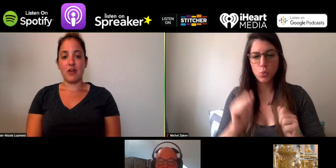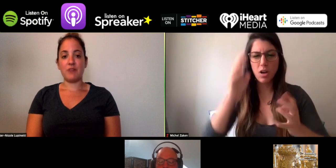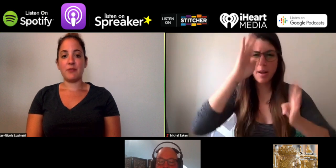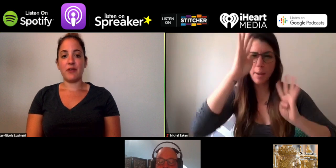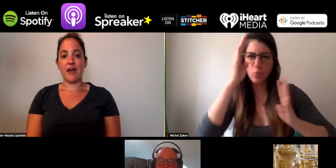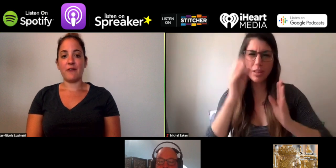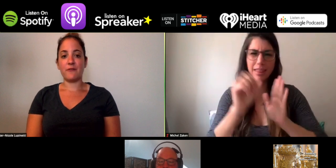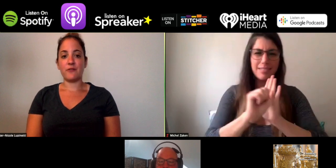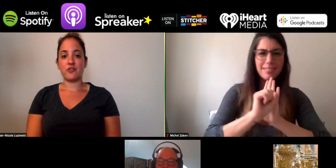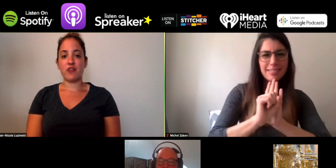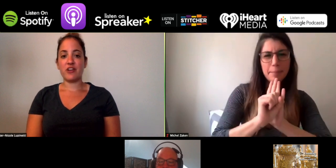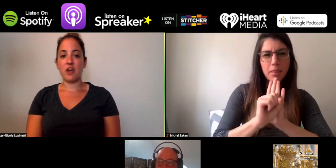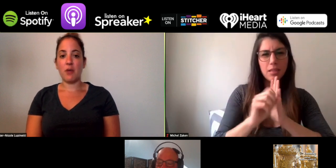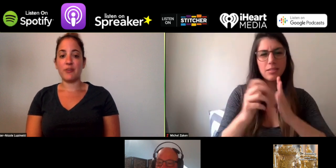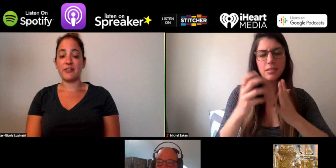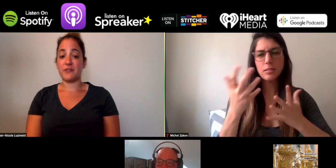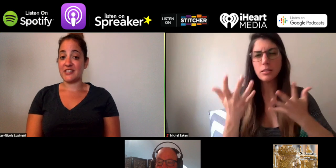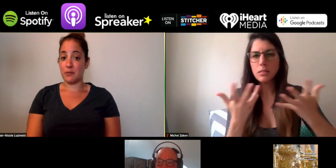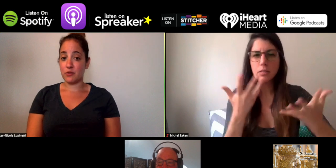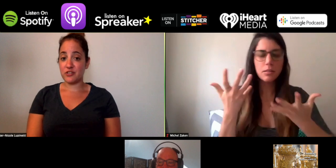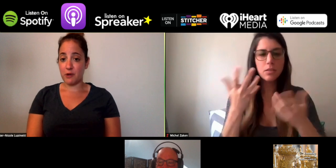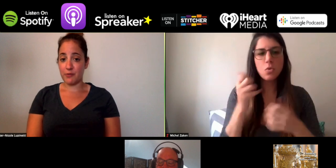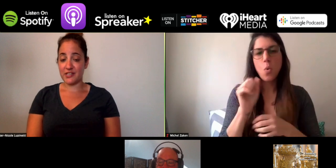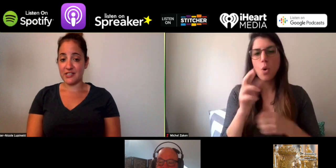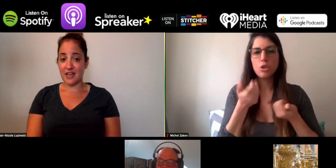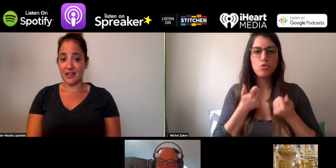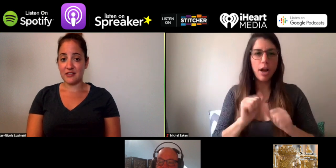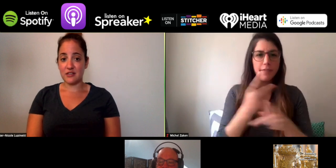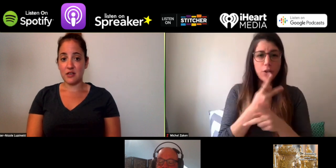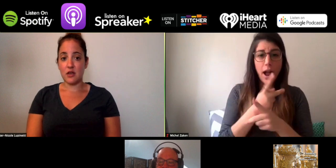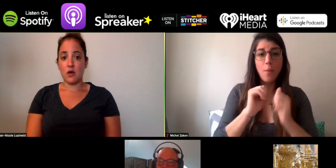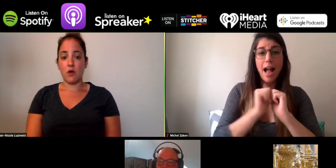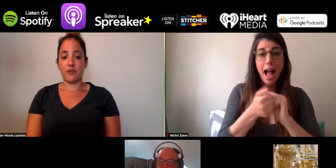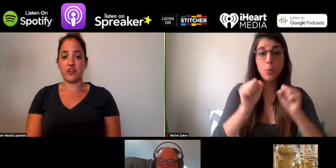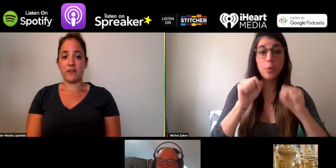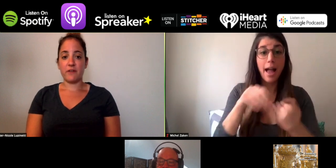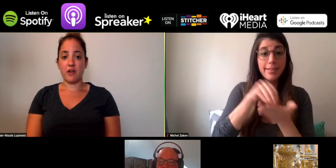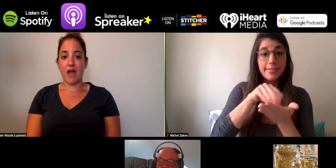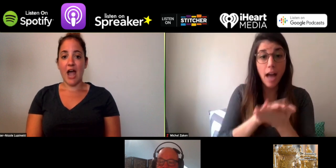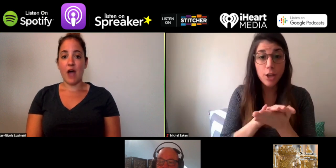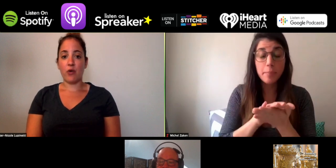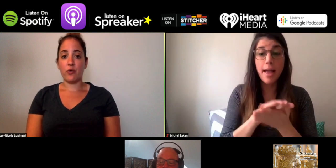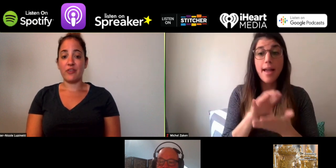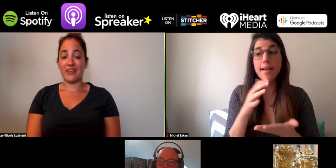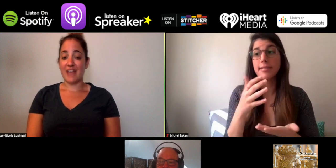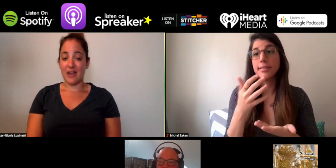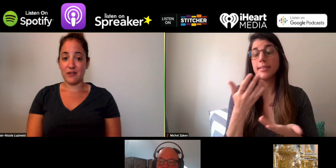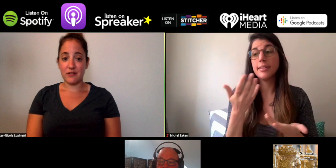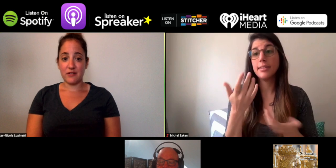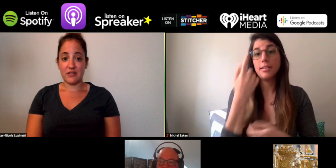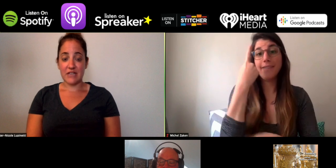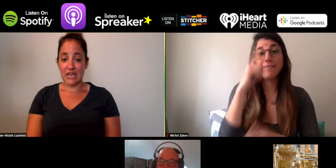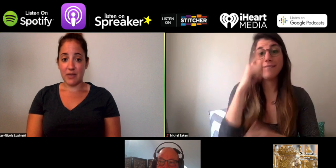A lot of people have tried to come up with different symbols to represent signs, or they tried to figure out how they